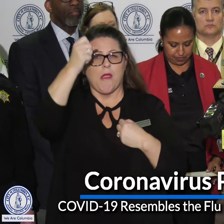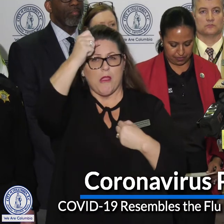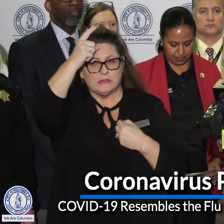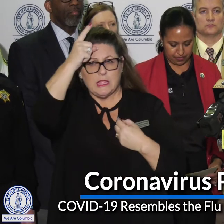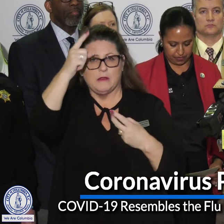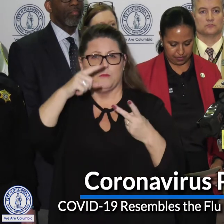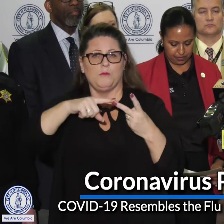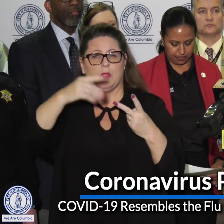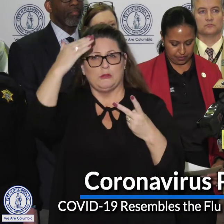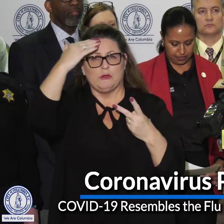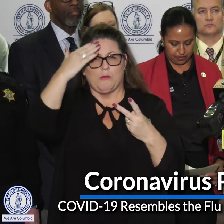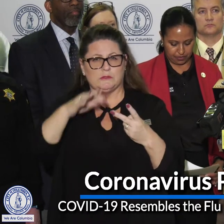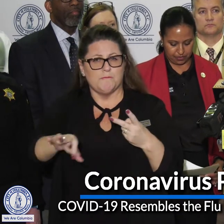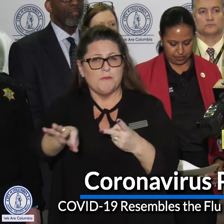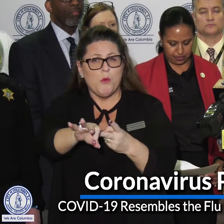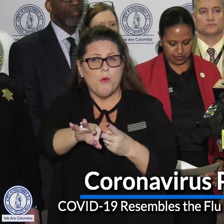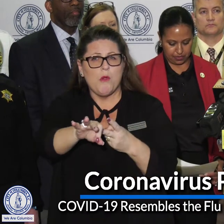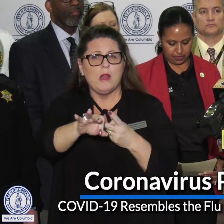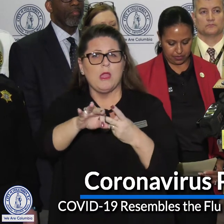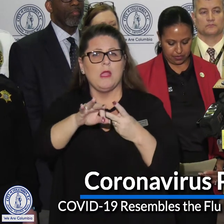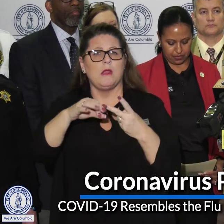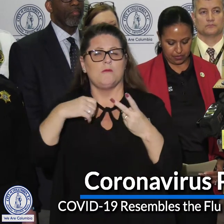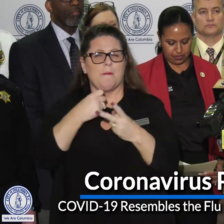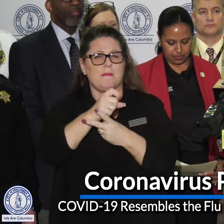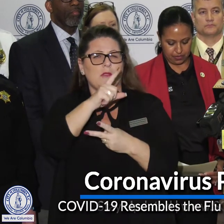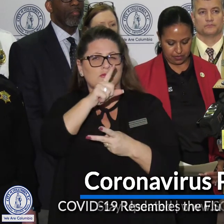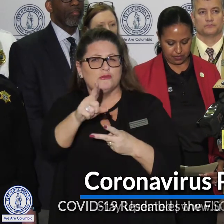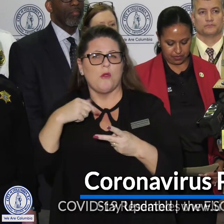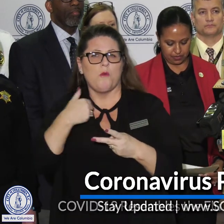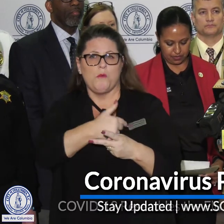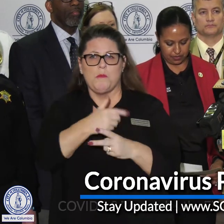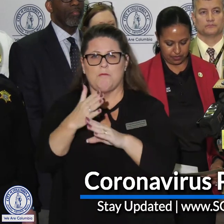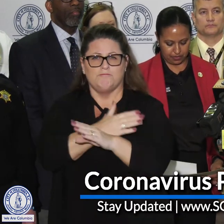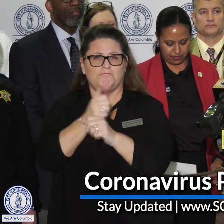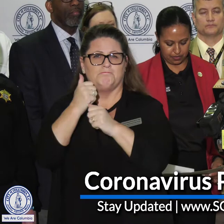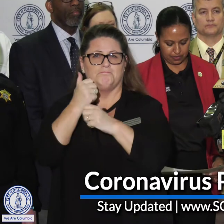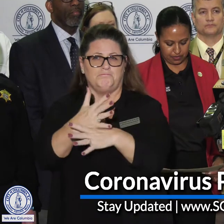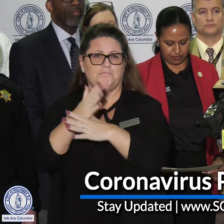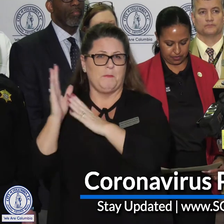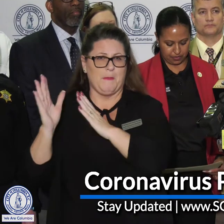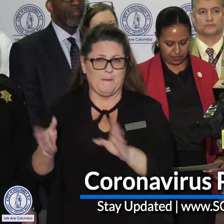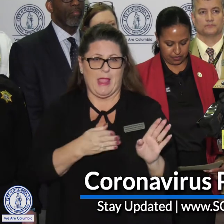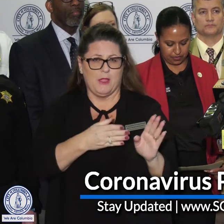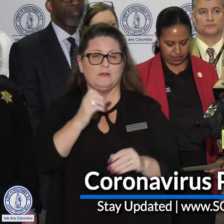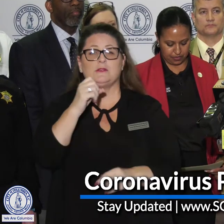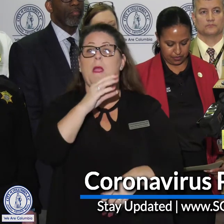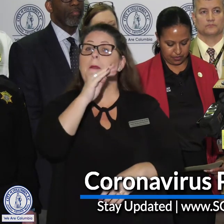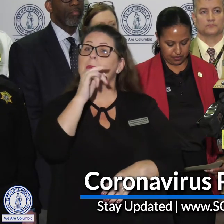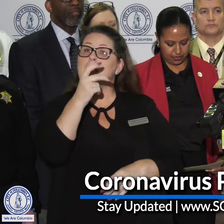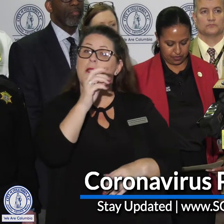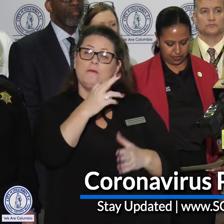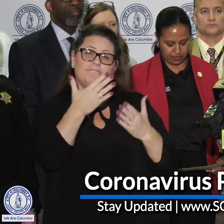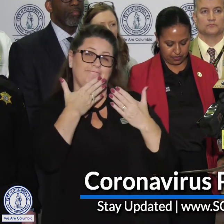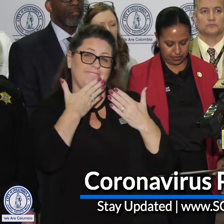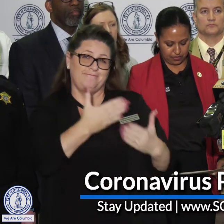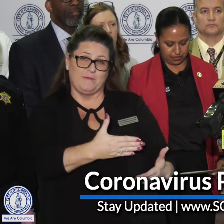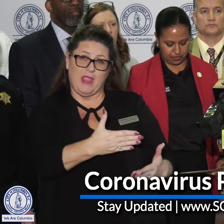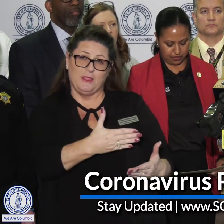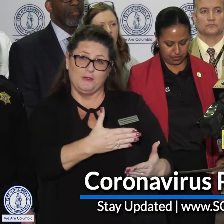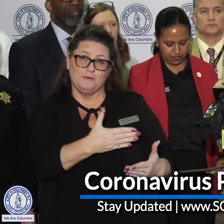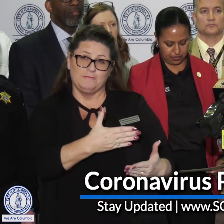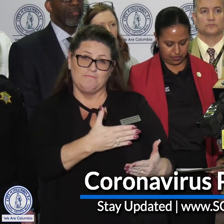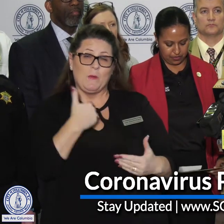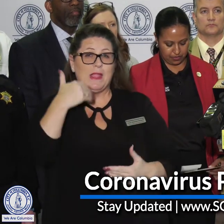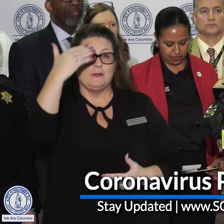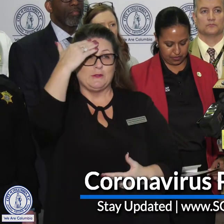that preparation is the key, and that's what we're doing. We're truly preparing. So again, Mr. Mayor, I want to thank you, and I know that we're all going to be better off because